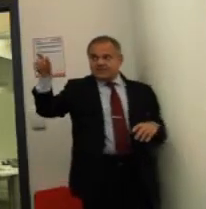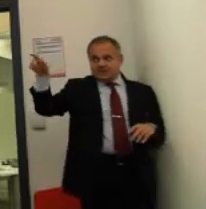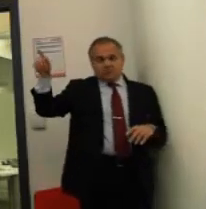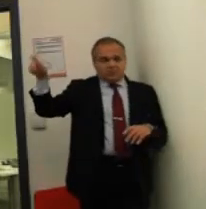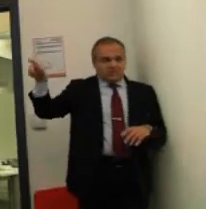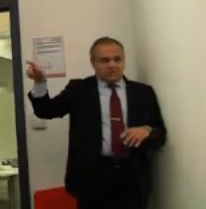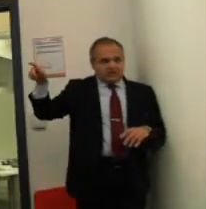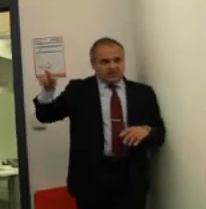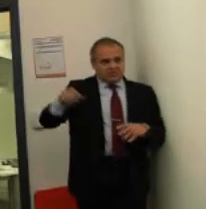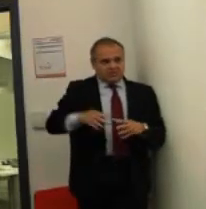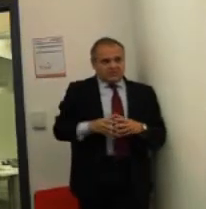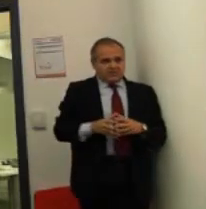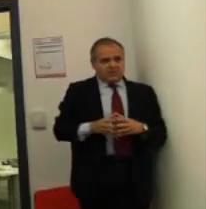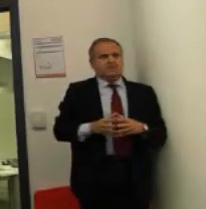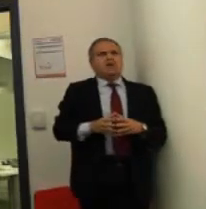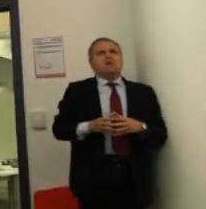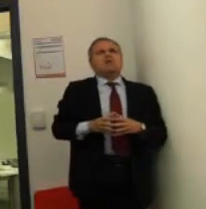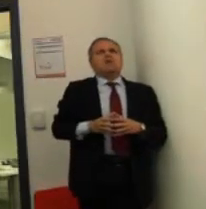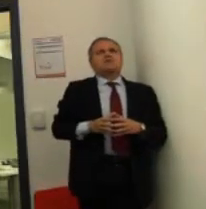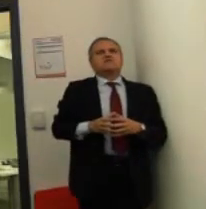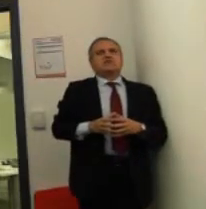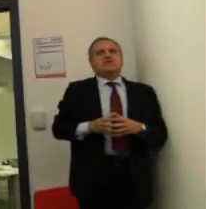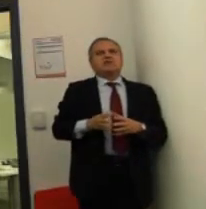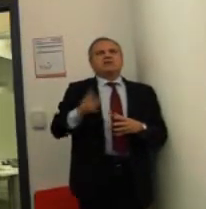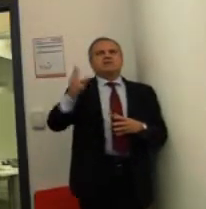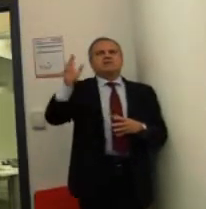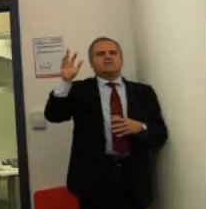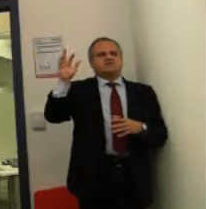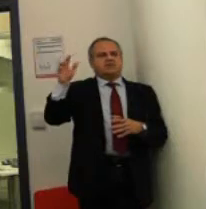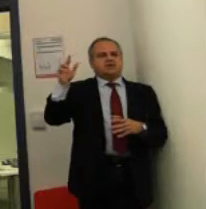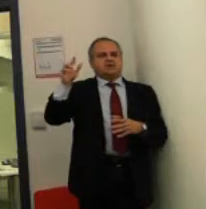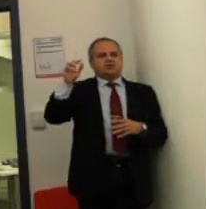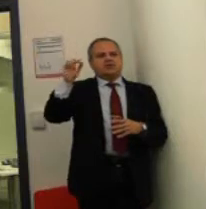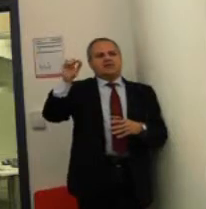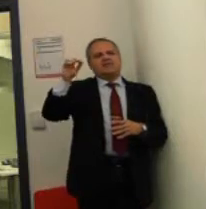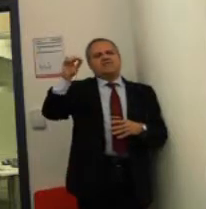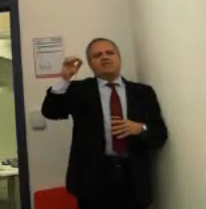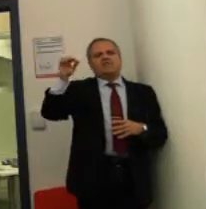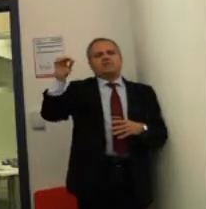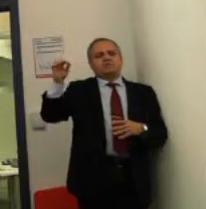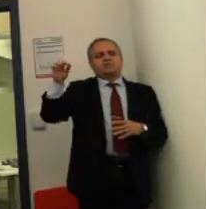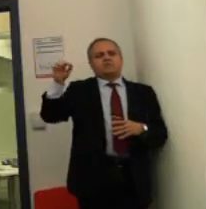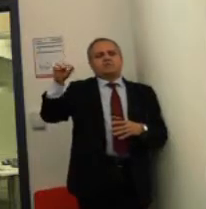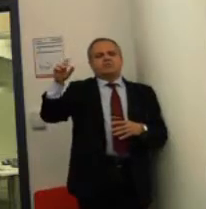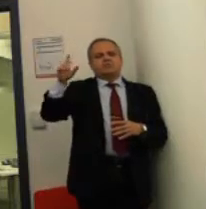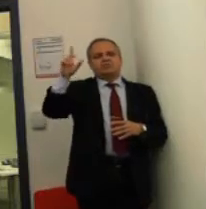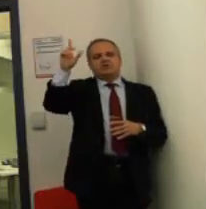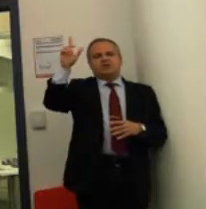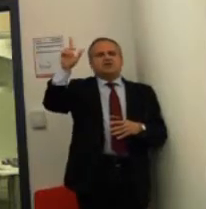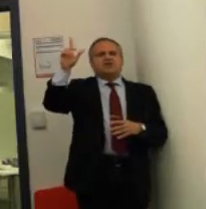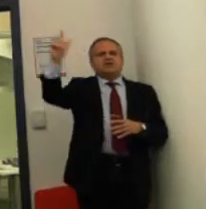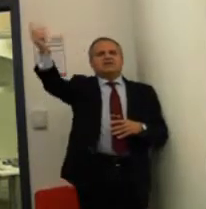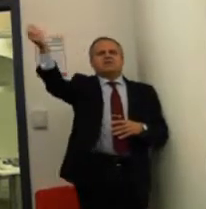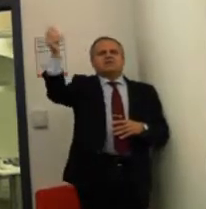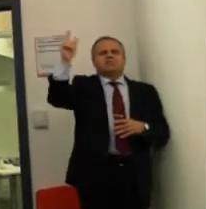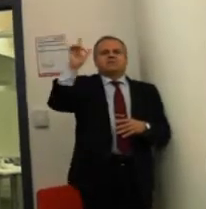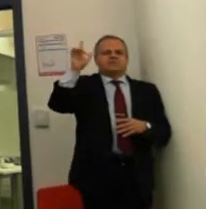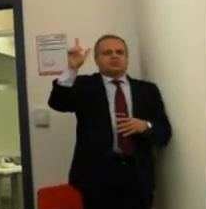disabled in this version of c here because the level of sophistication and the level of approximation that you need the level of precision